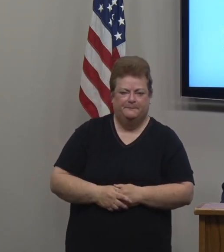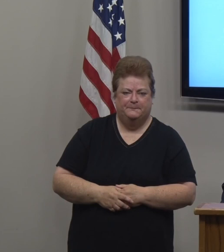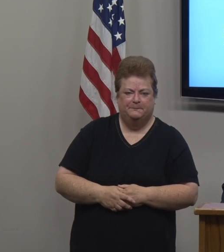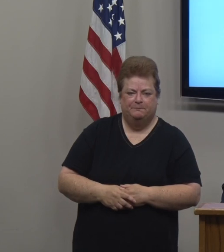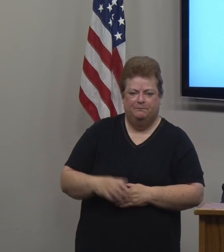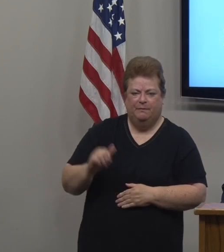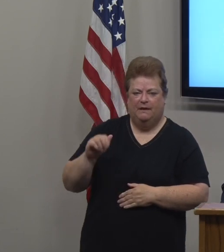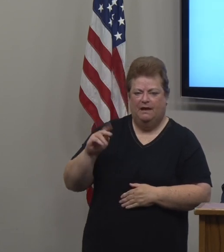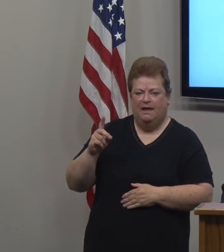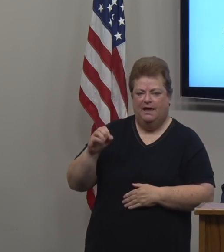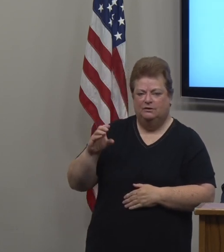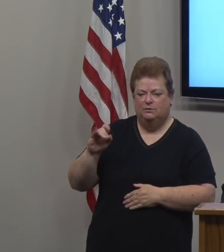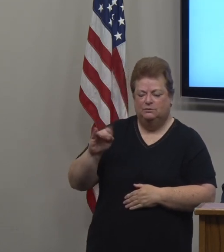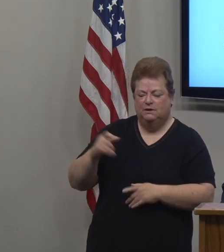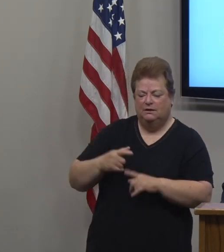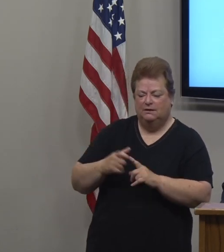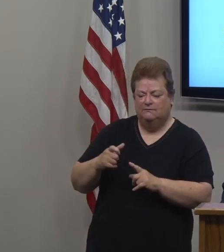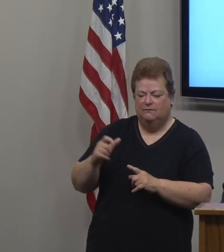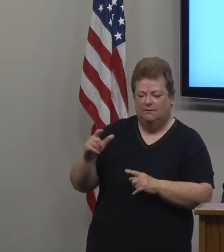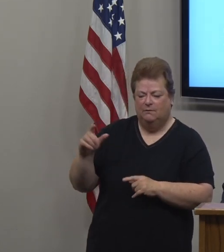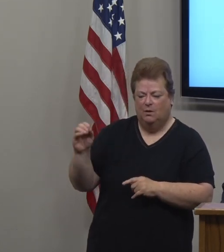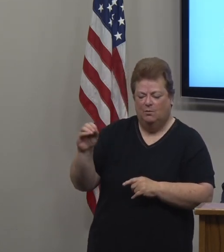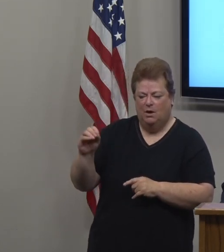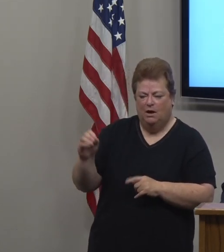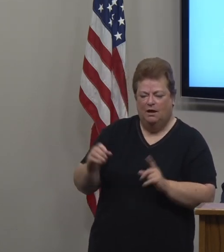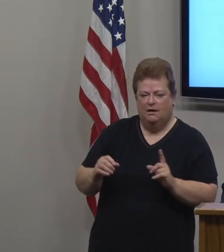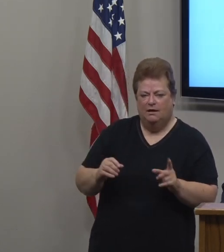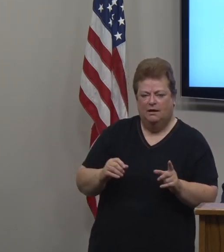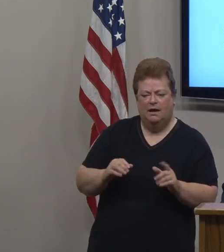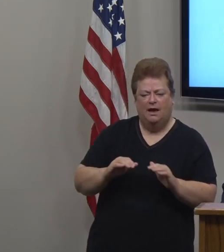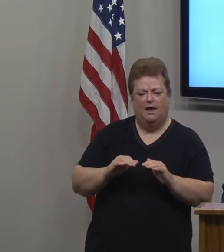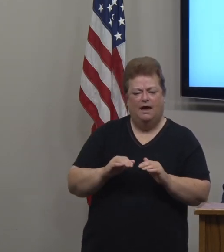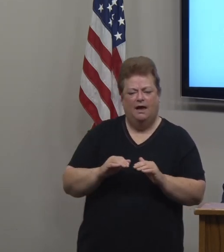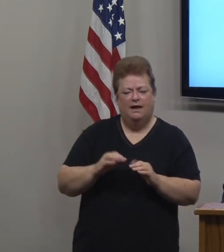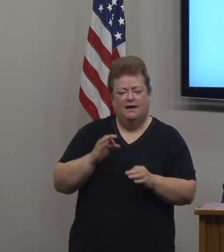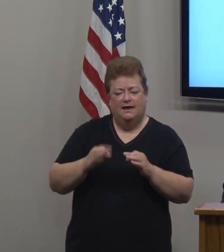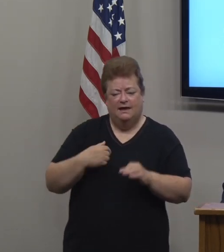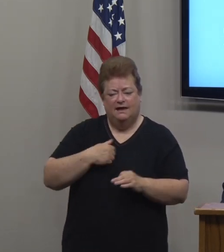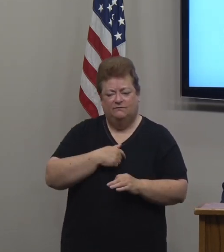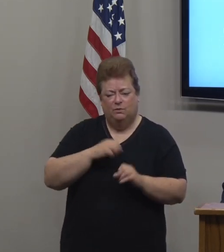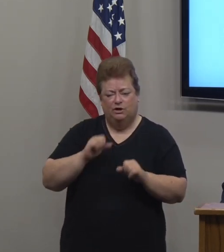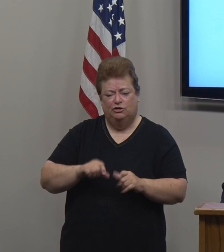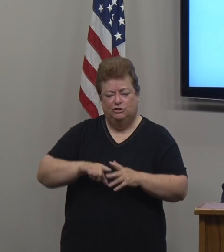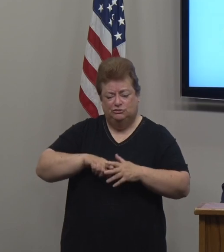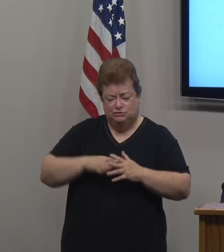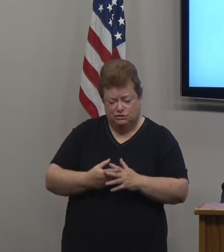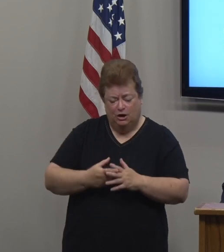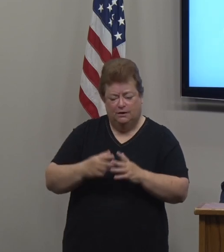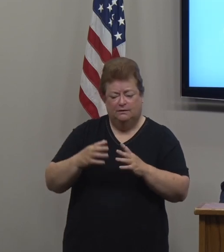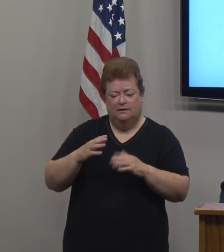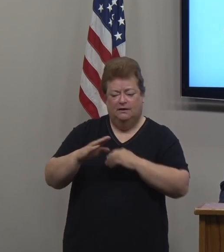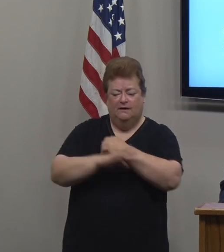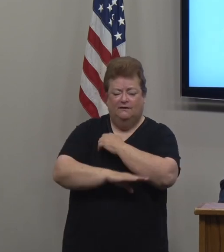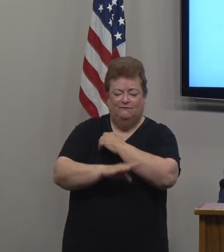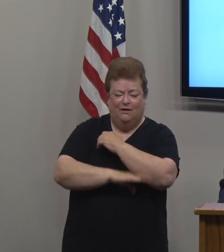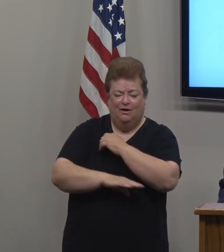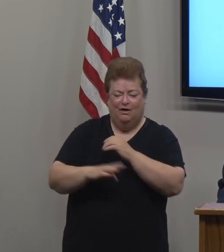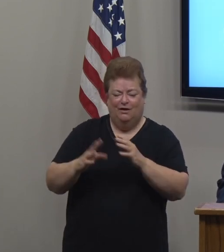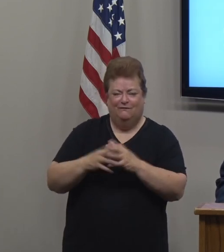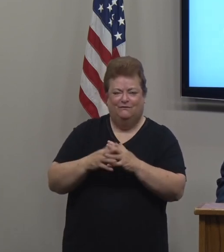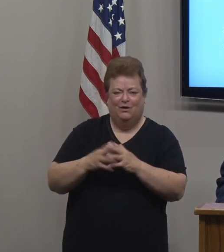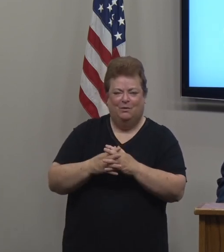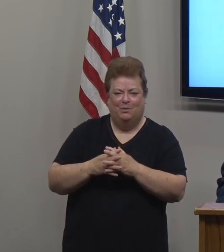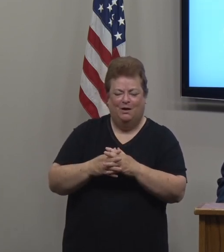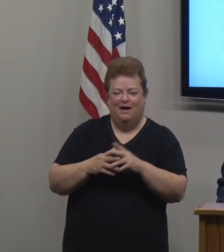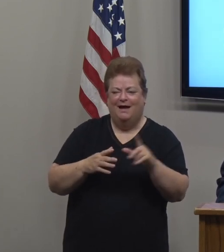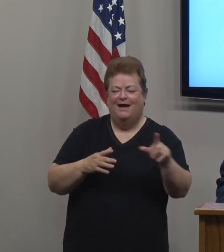Chancellor Green, at this point in time, how comfortable are you that if we could start fall football, if we could bring back football?